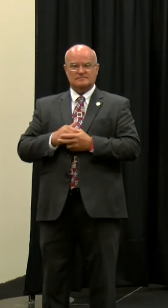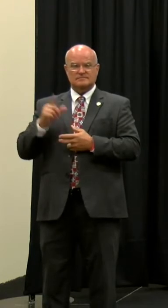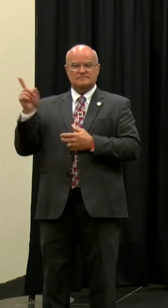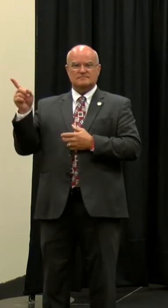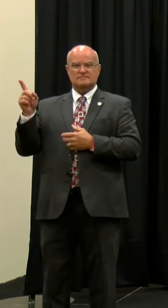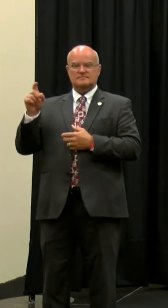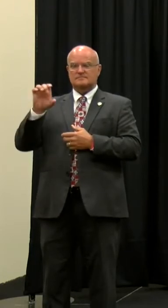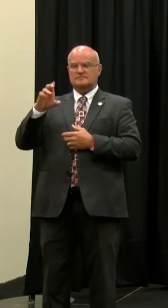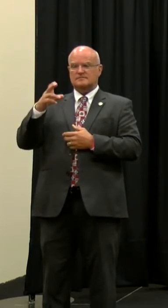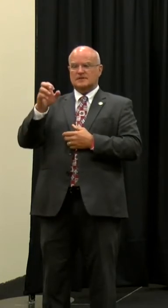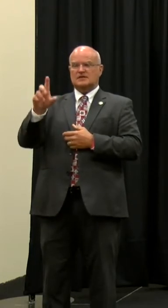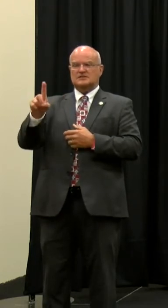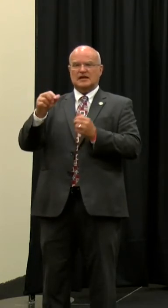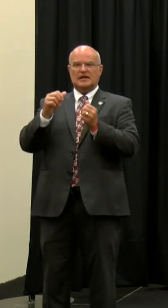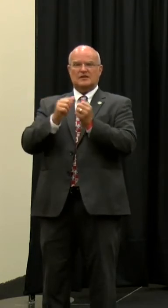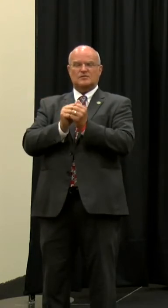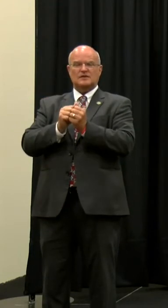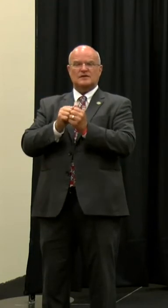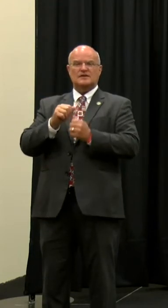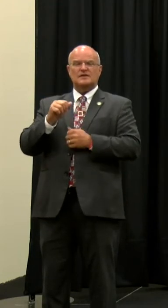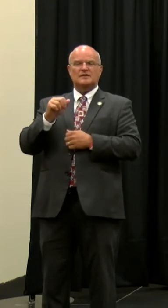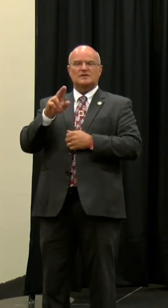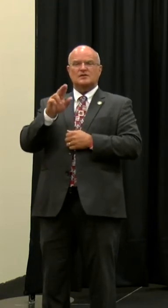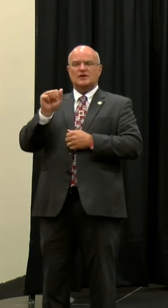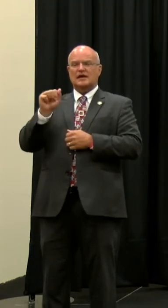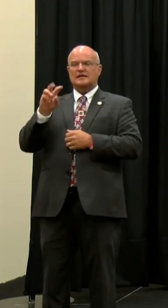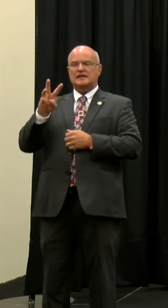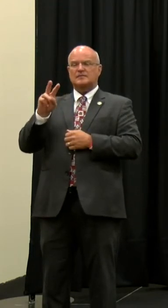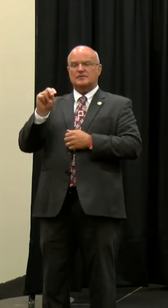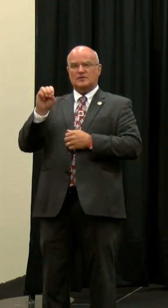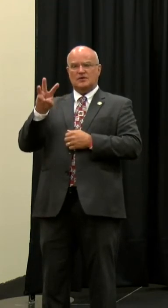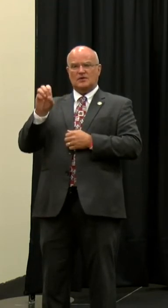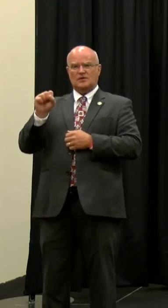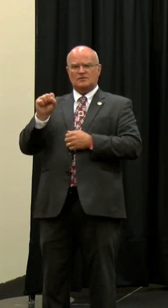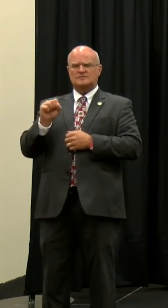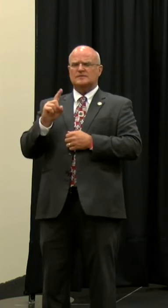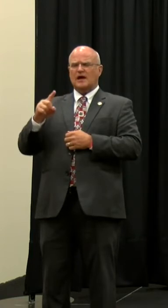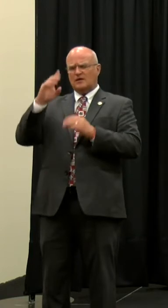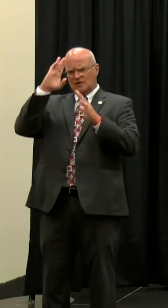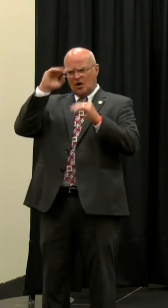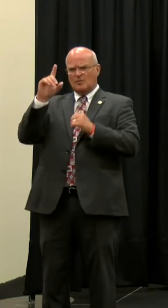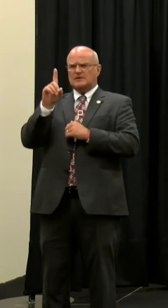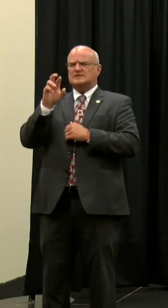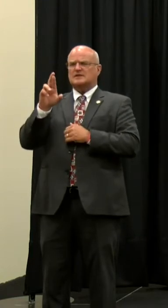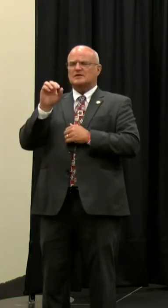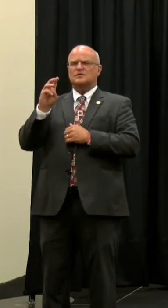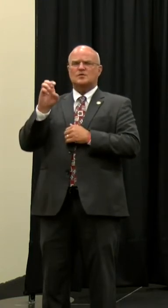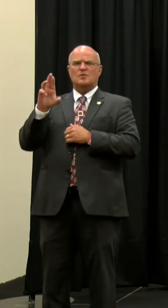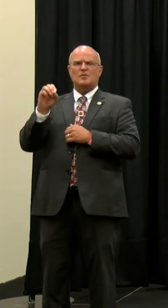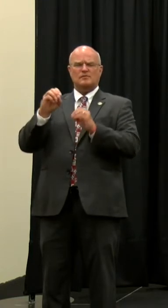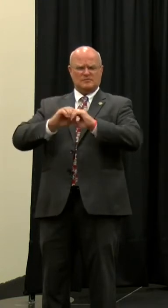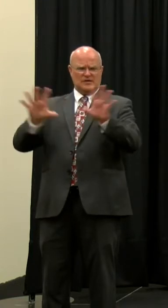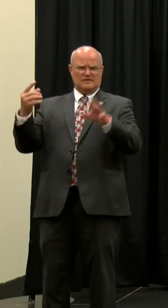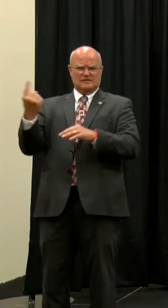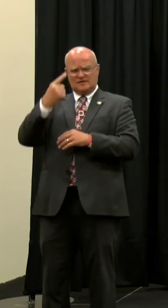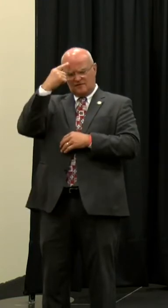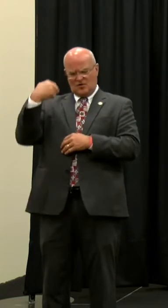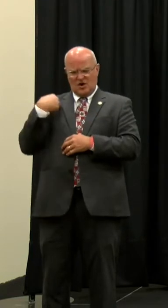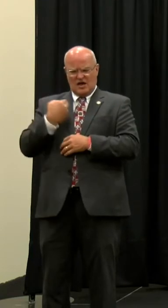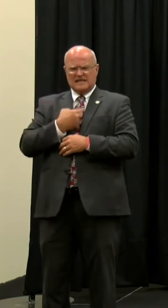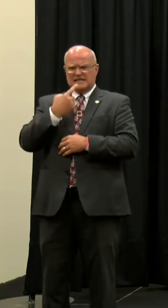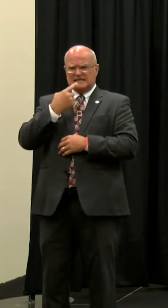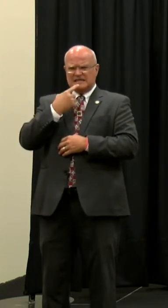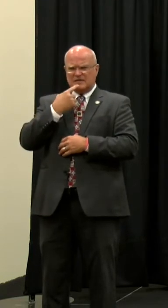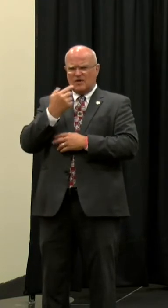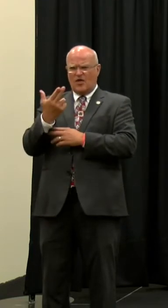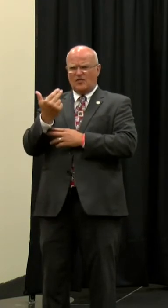Governor, this is Chad Miro with KNWA News. A couple questions. One, I was hoping Dr. Romero could clarify something for us. I believe he said it